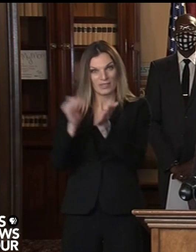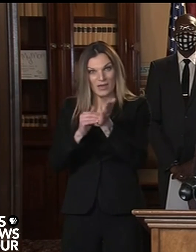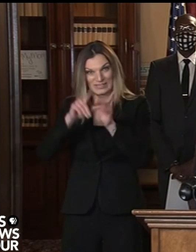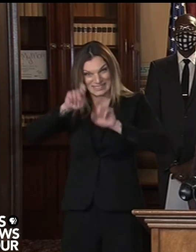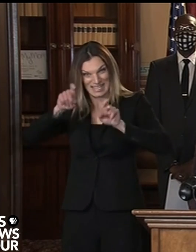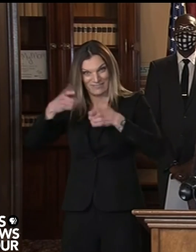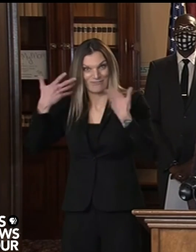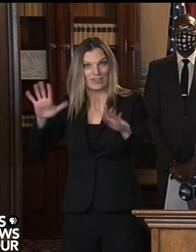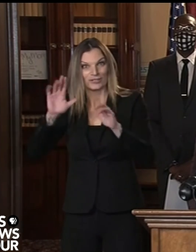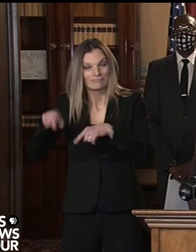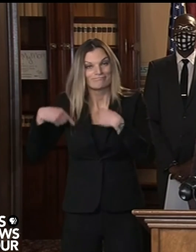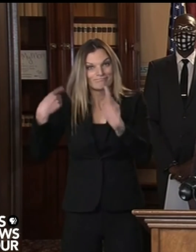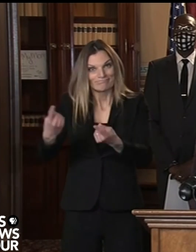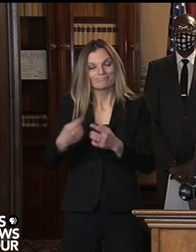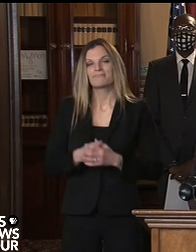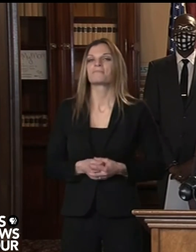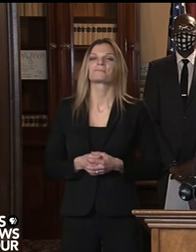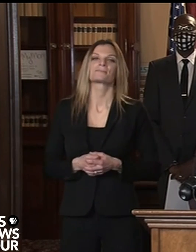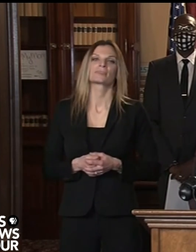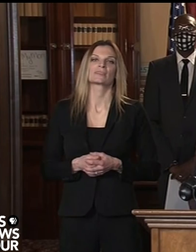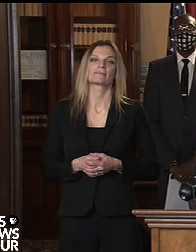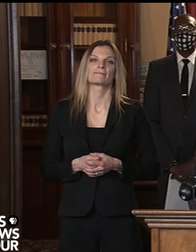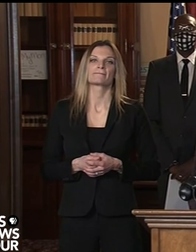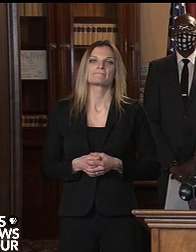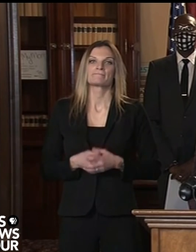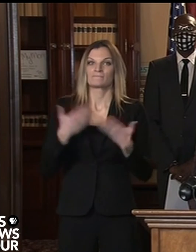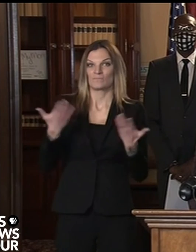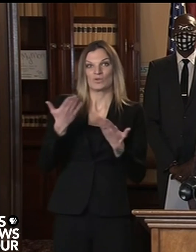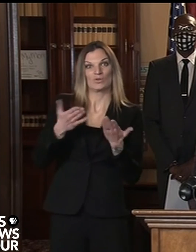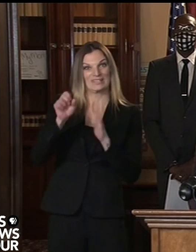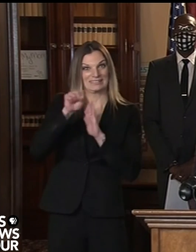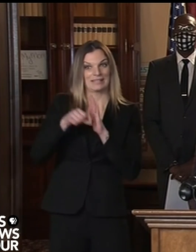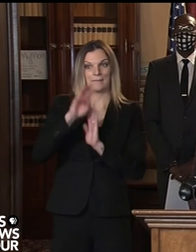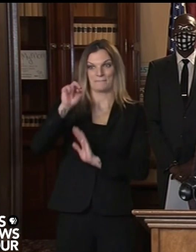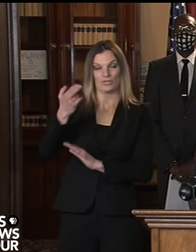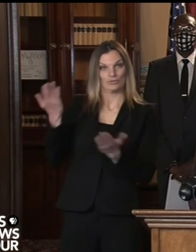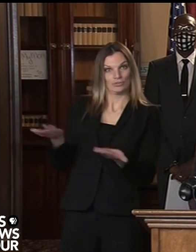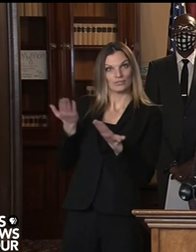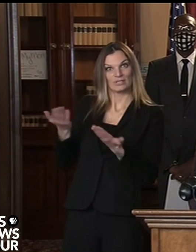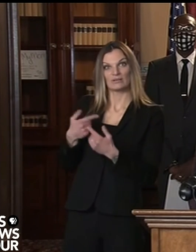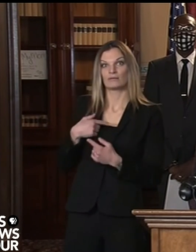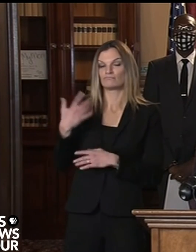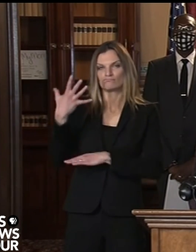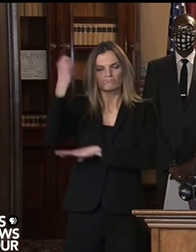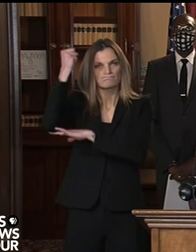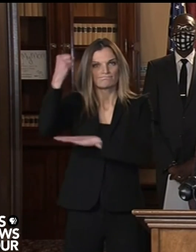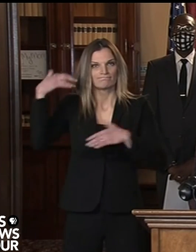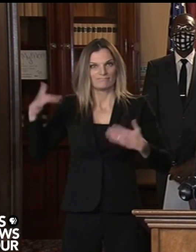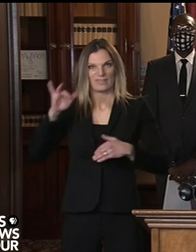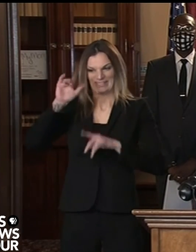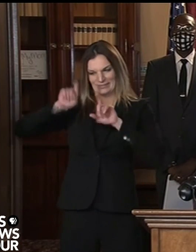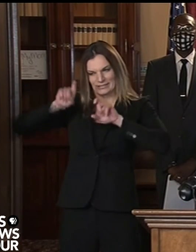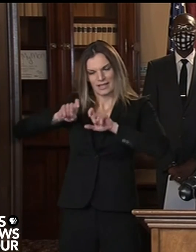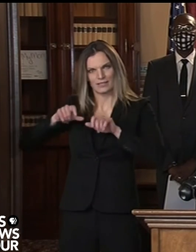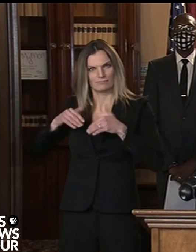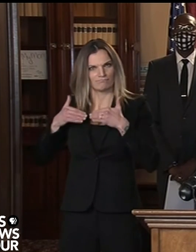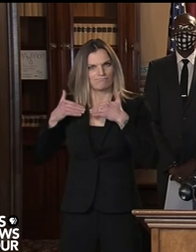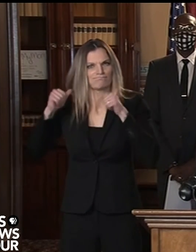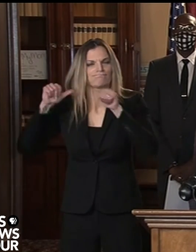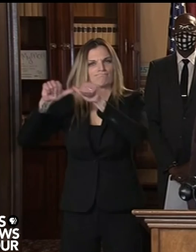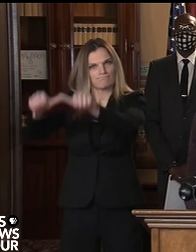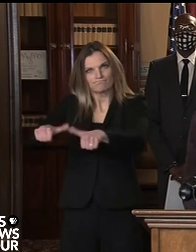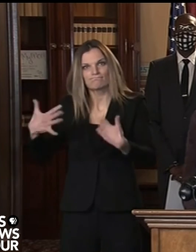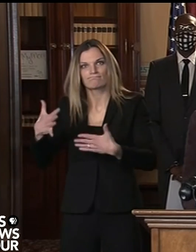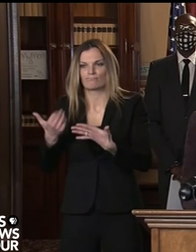of this pandemic. You know, we are one of the only states in the nation that is conducting this type of testing and making this